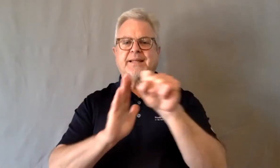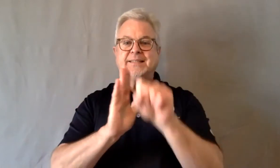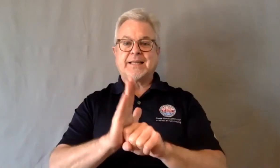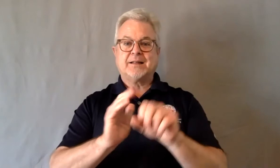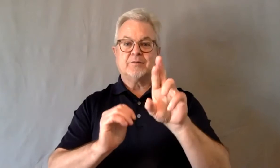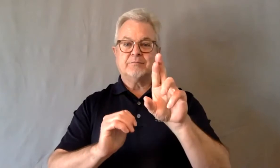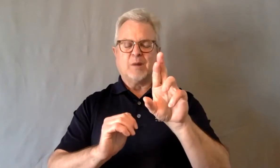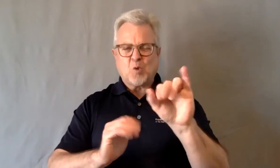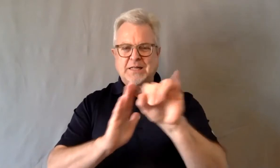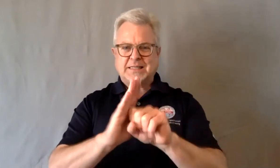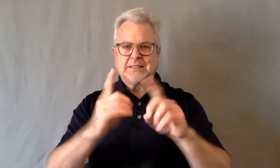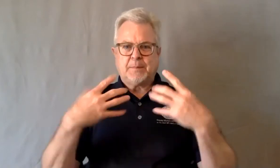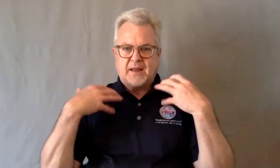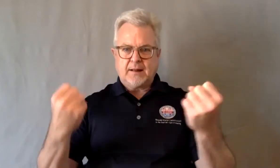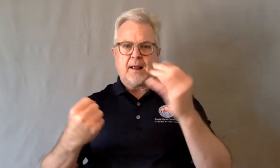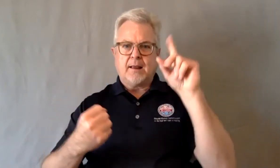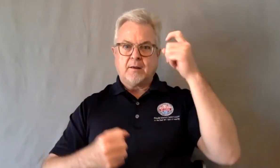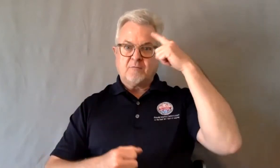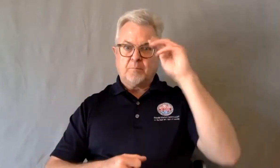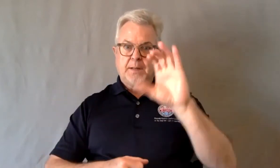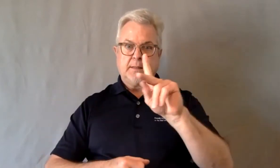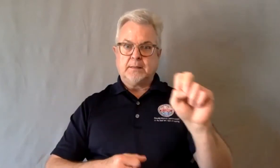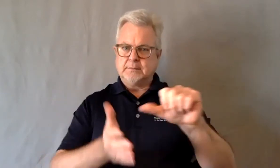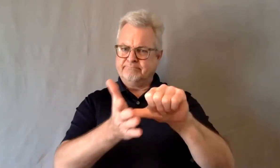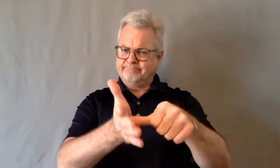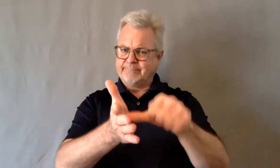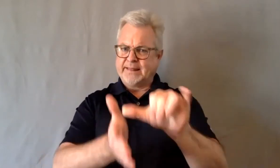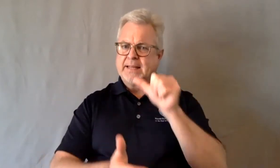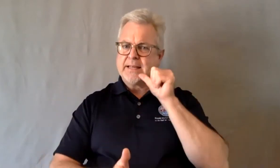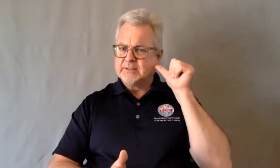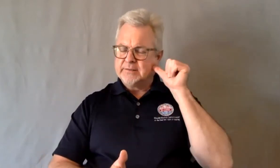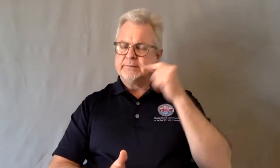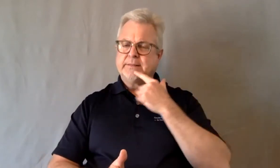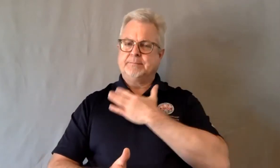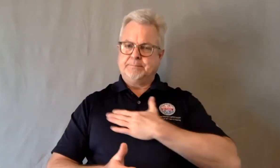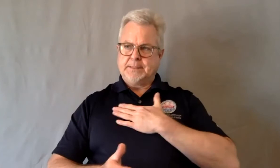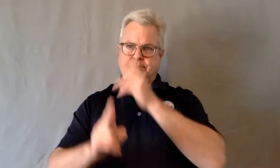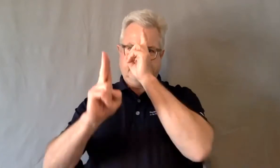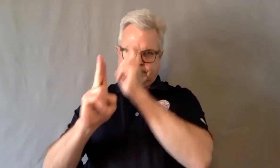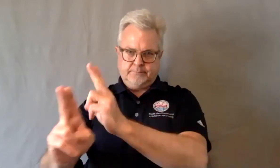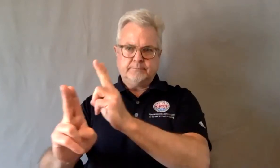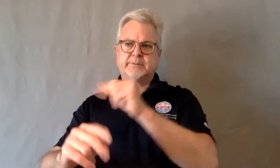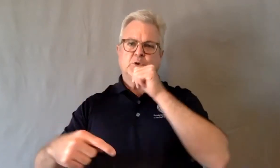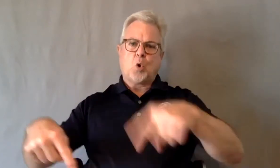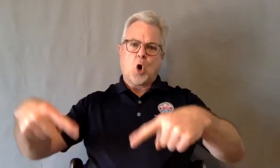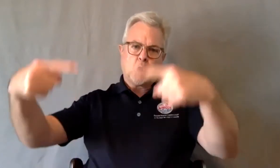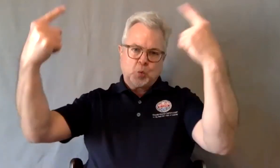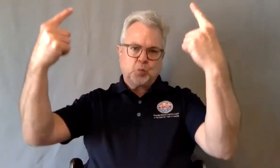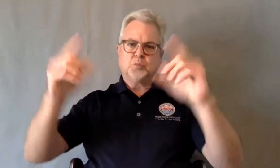mask. The Rhode Island State Department of Health and Governor McKee emphasized that yesterday, that they really